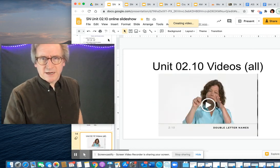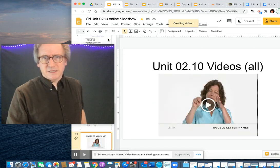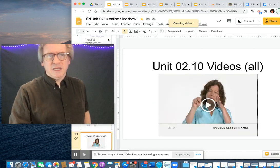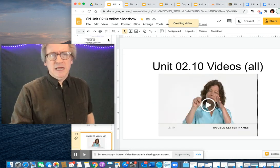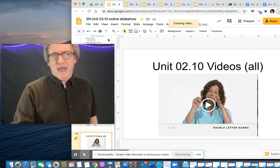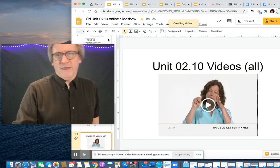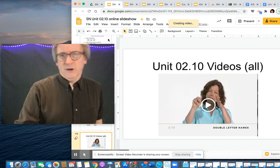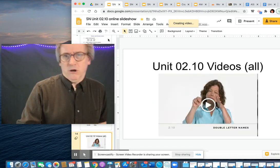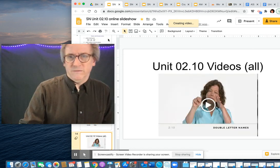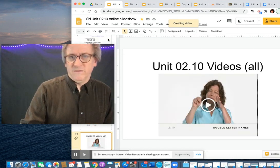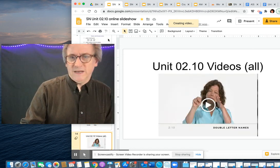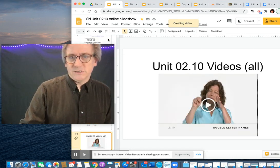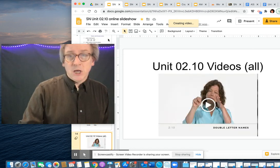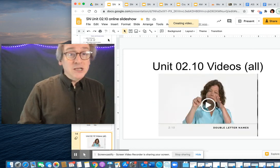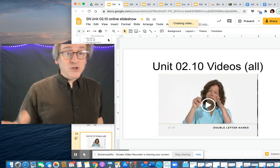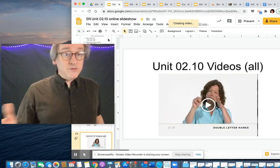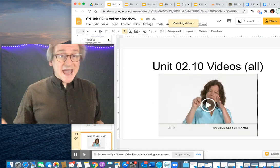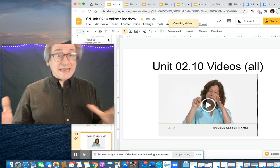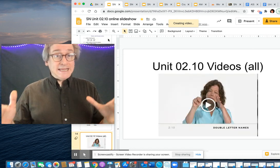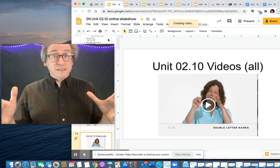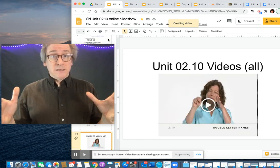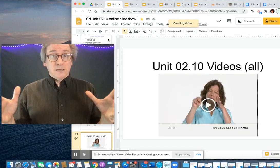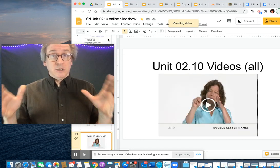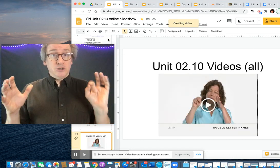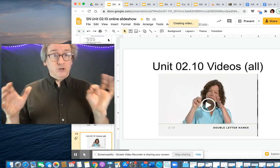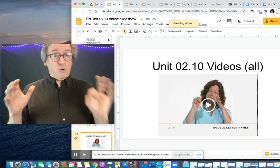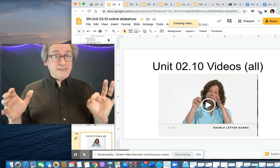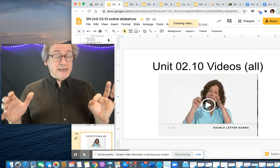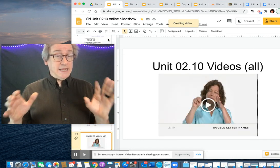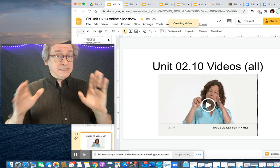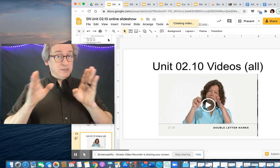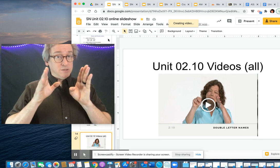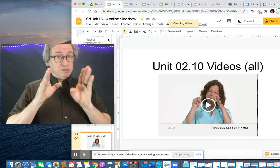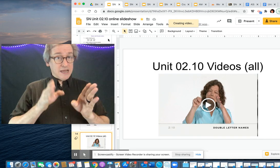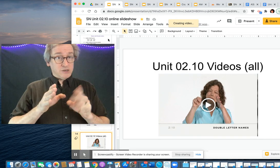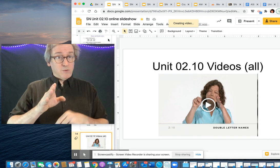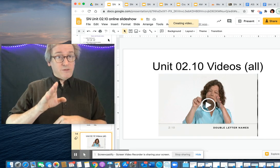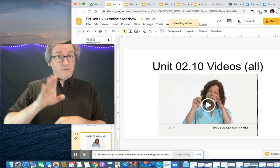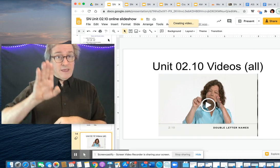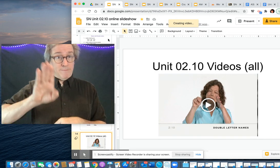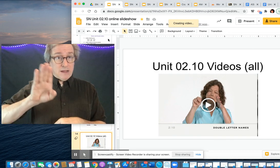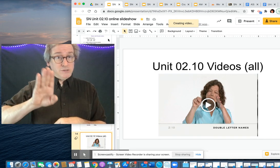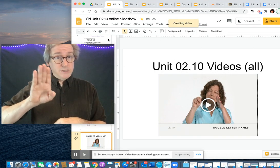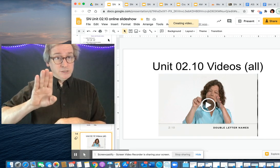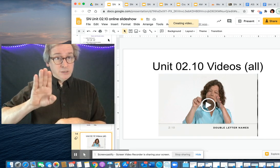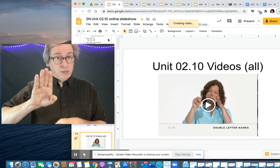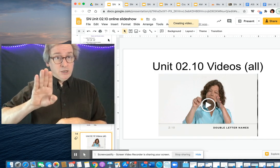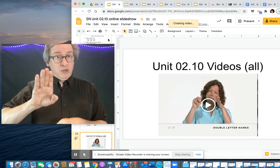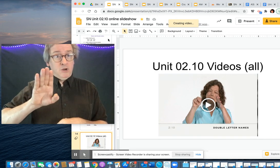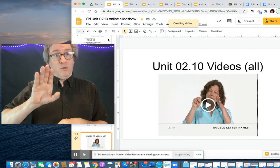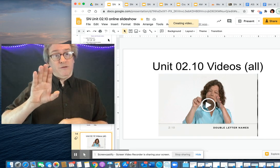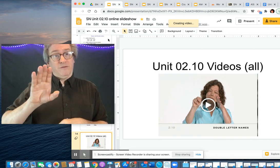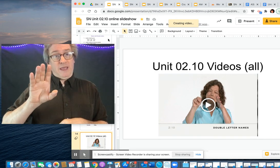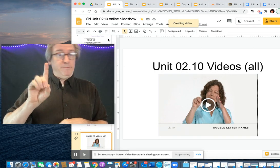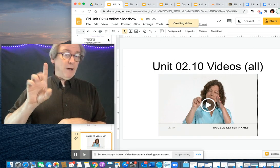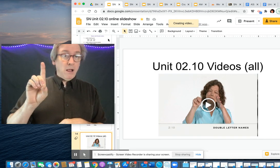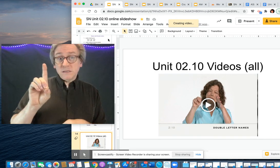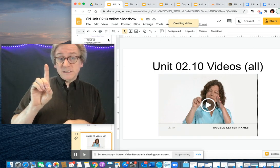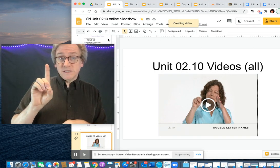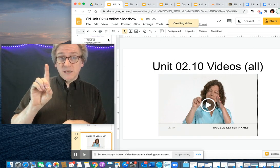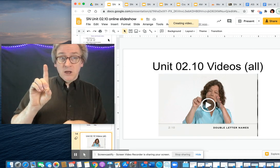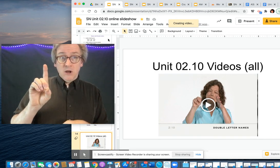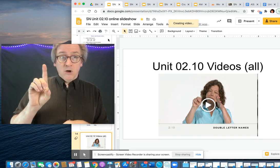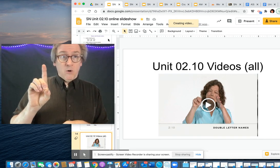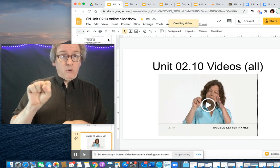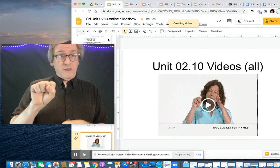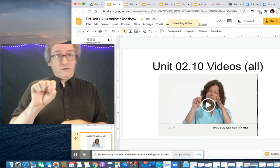to practice. And then all of the videos. So that is 2.10. It's those letters, whether they bounce, whether they